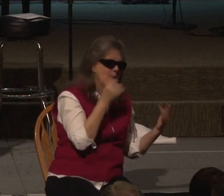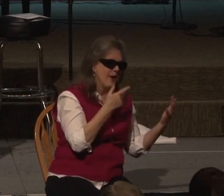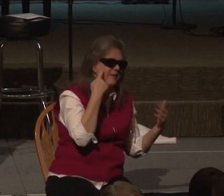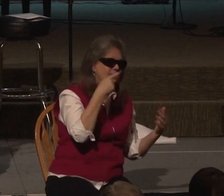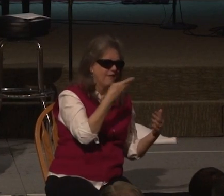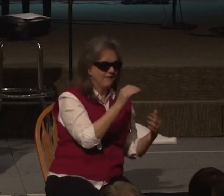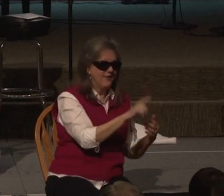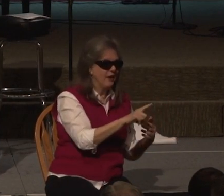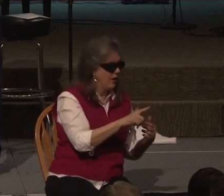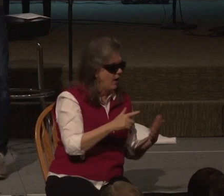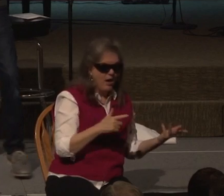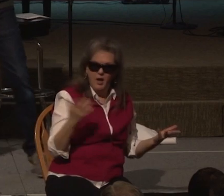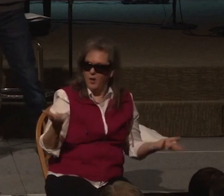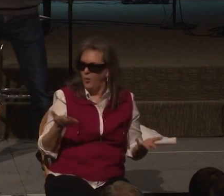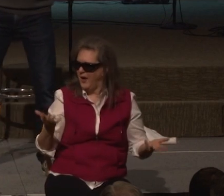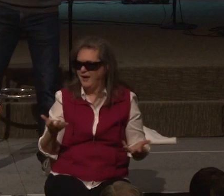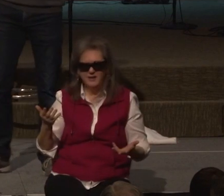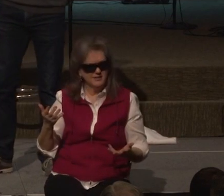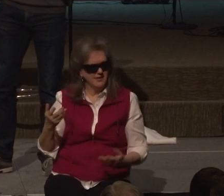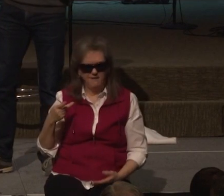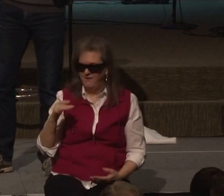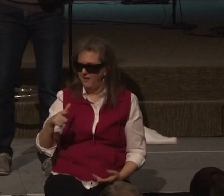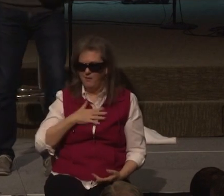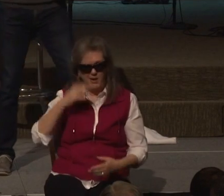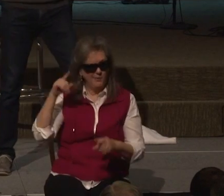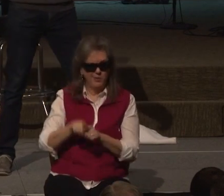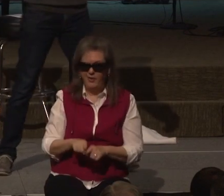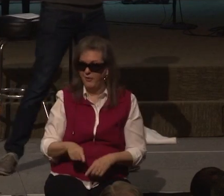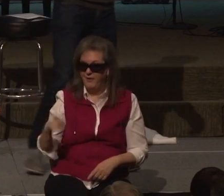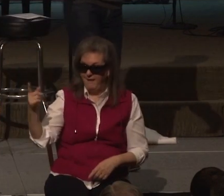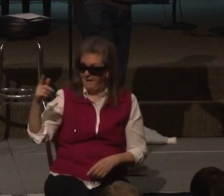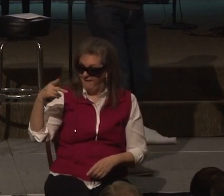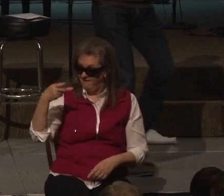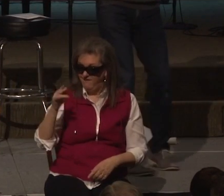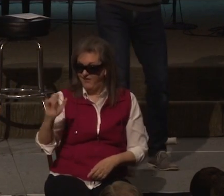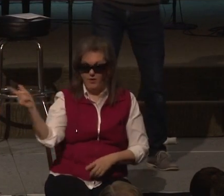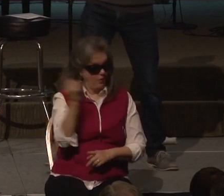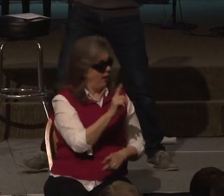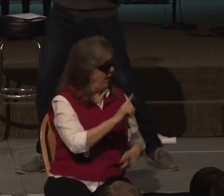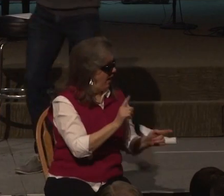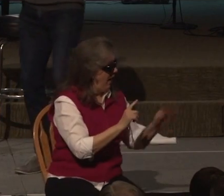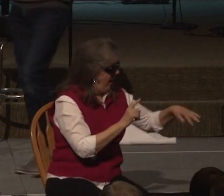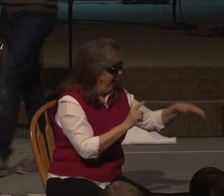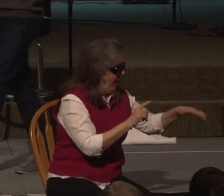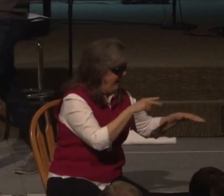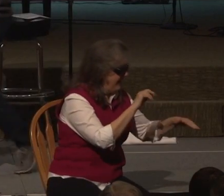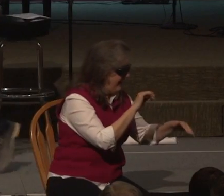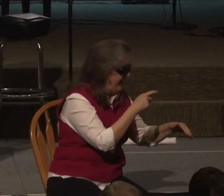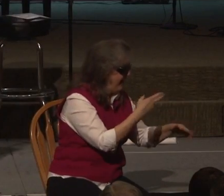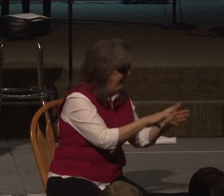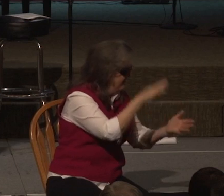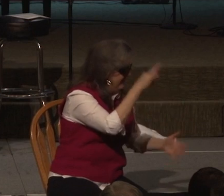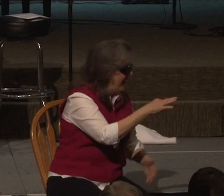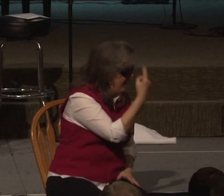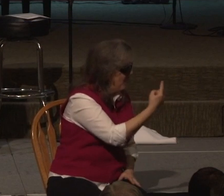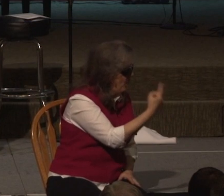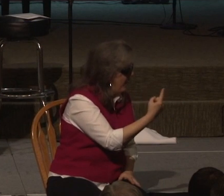arrive, wondering what in the world, where has he been? And Philip comes home like, Nathaniel, I found the one.